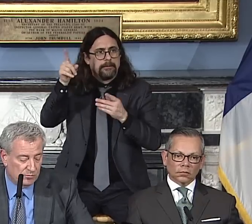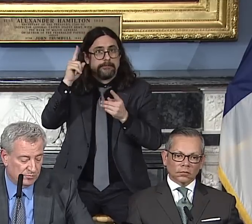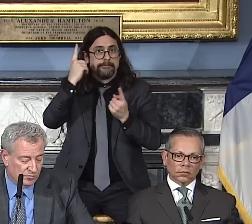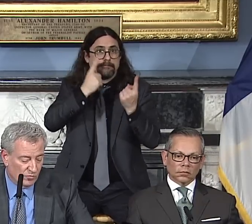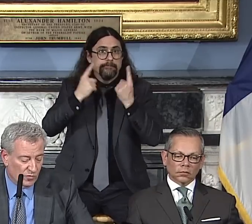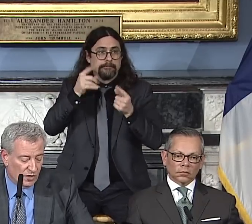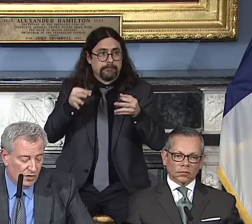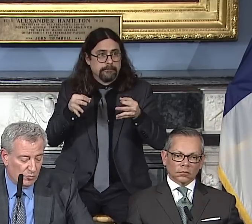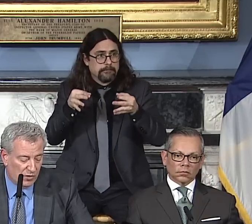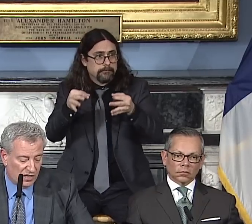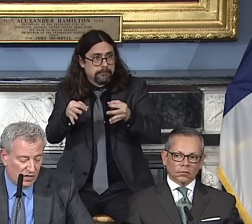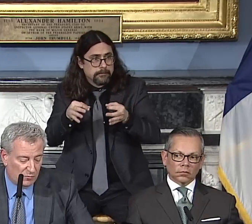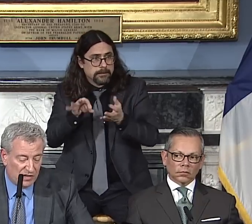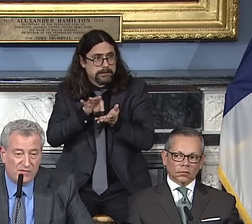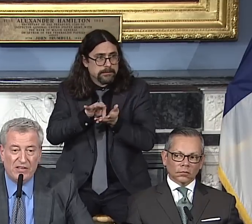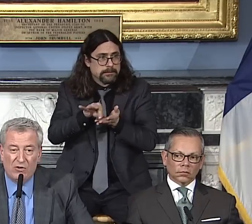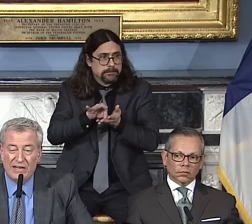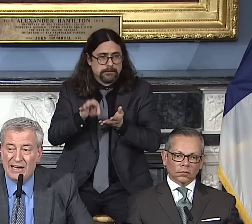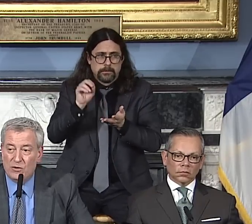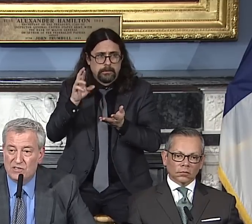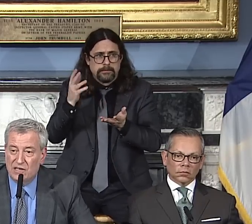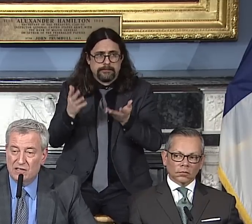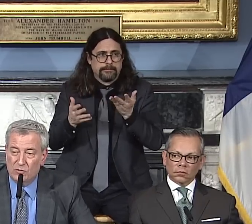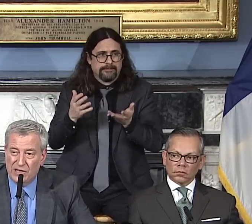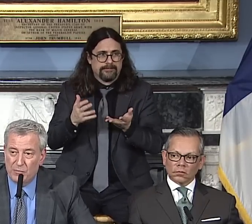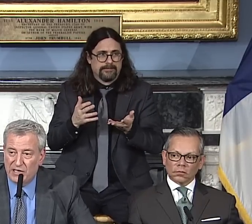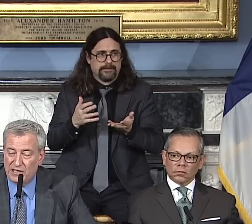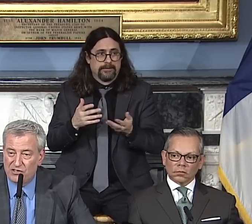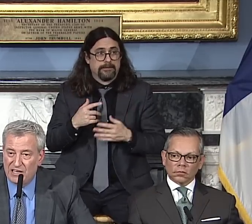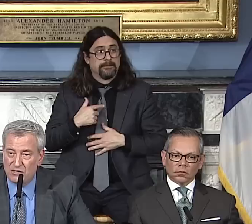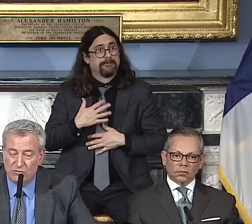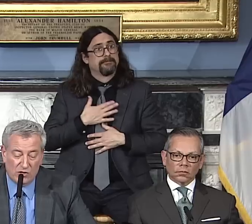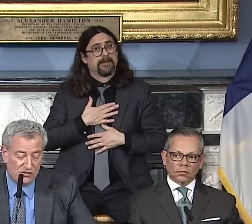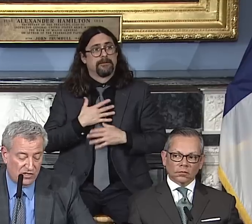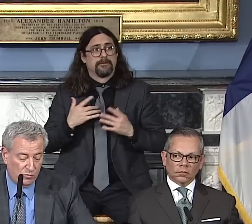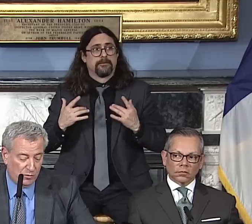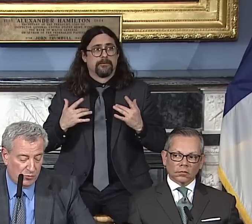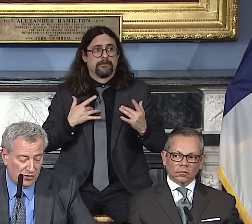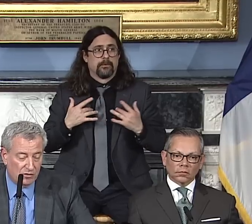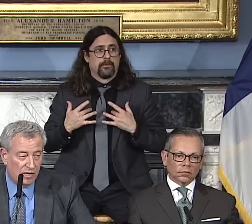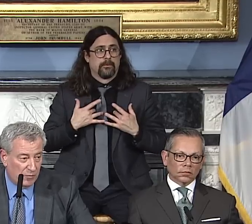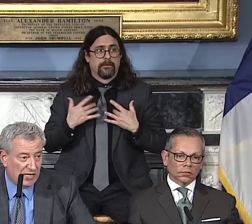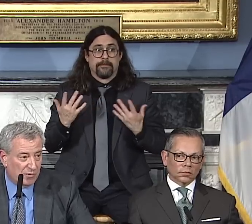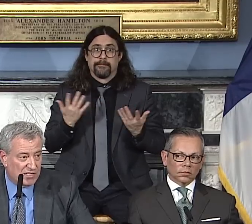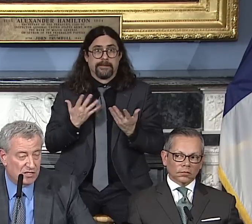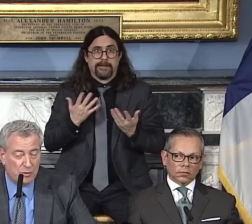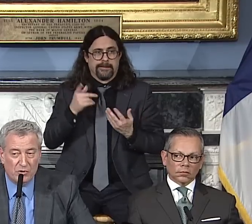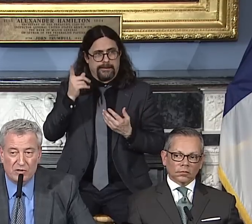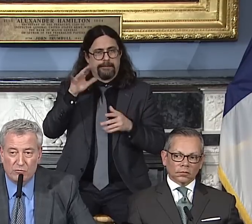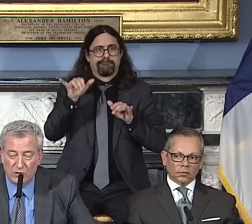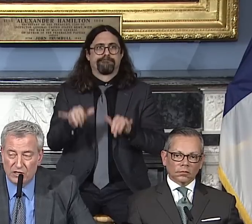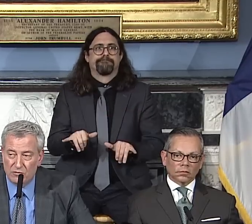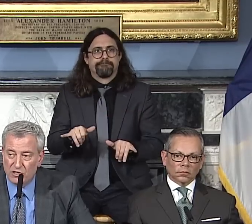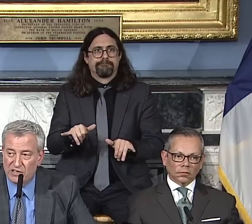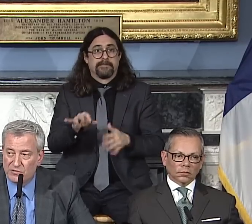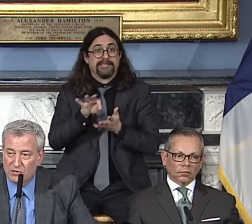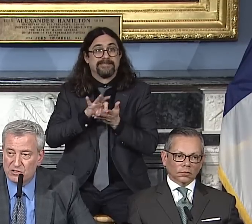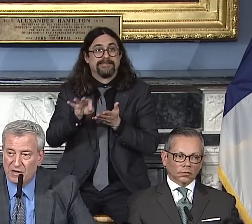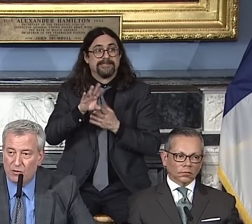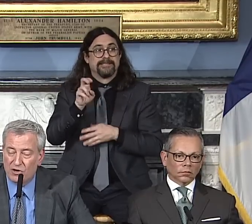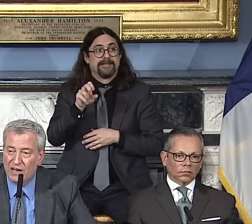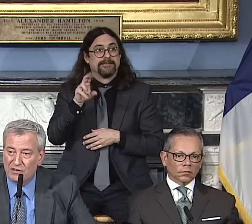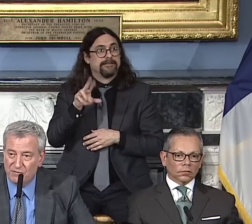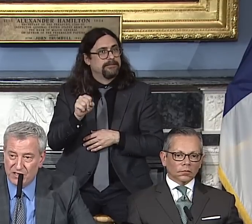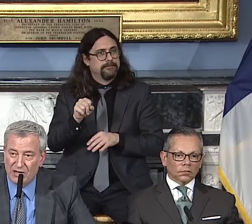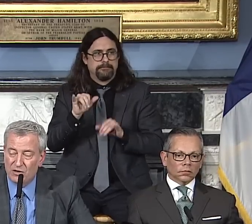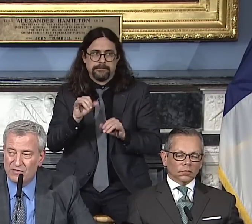it. But my fear right now is that there will not be any change from Washington. We'll be put, in many places, we'll be put in a really, really difficult